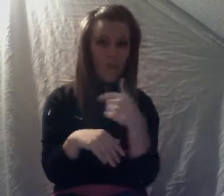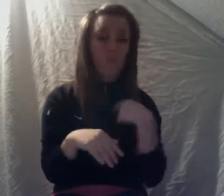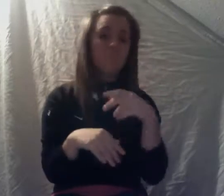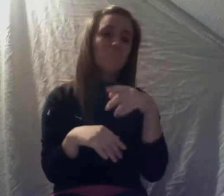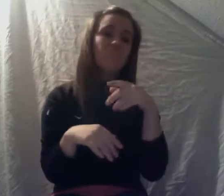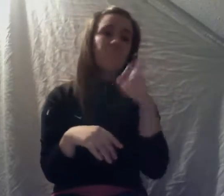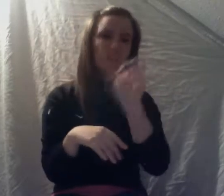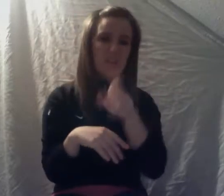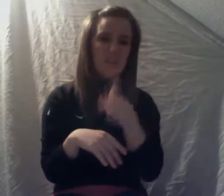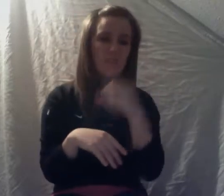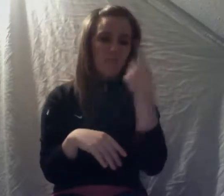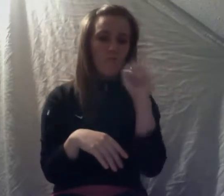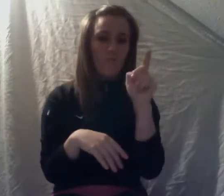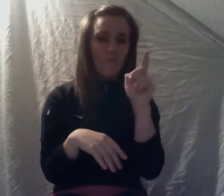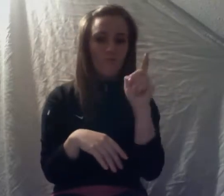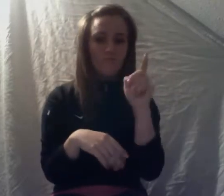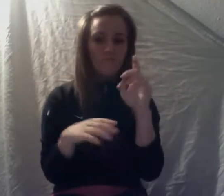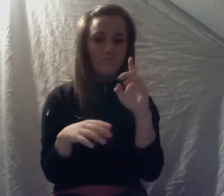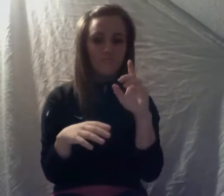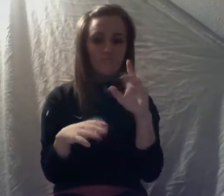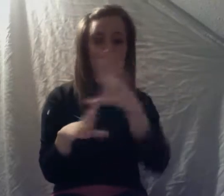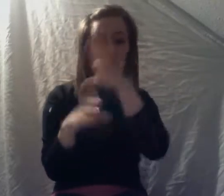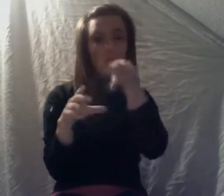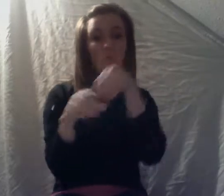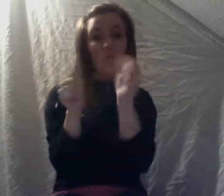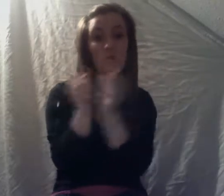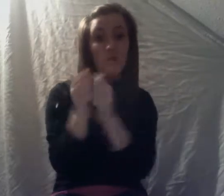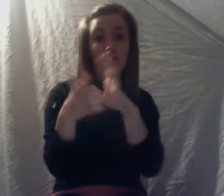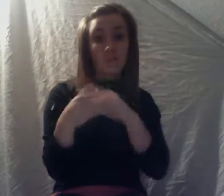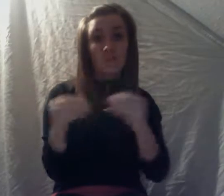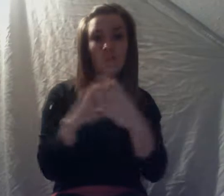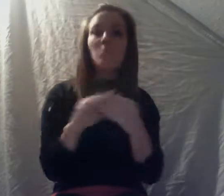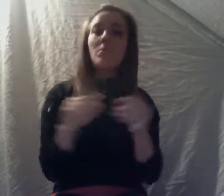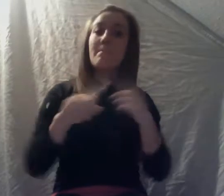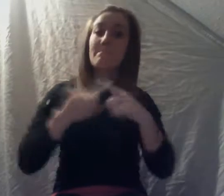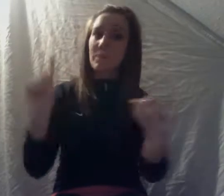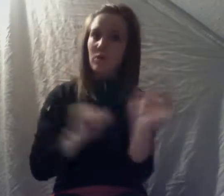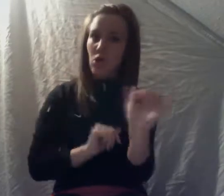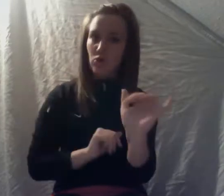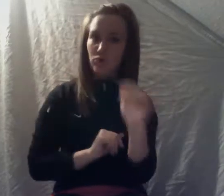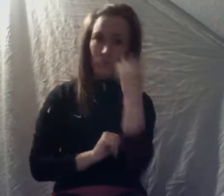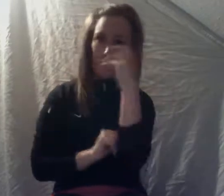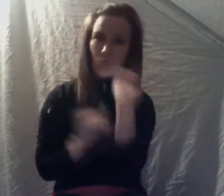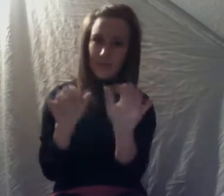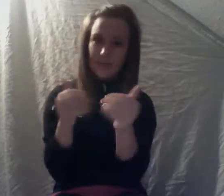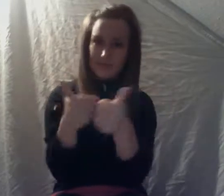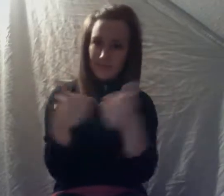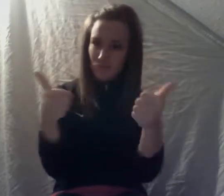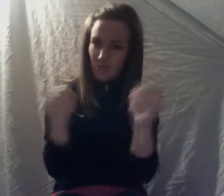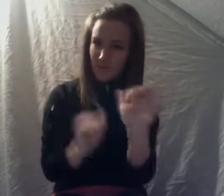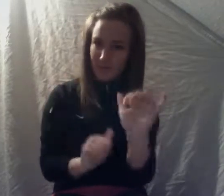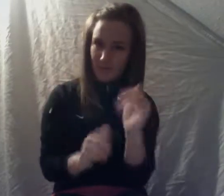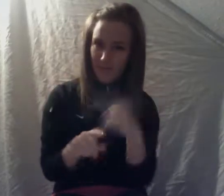After that is done, captions are written for underneath the pictures, and those are pasted onto the pages as well.